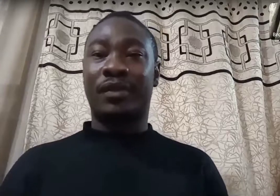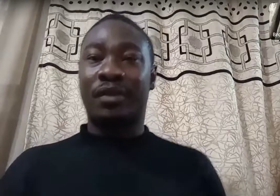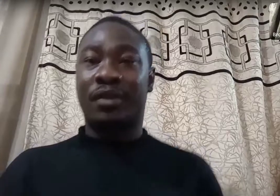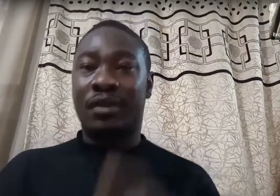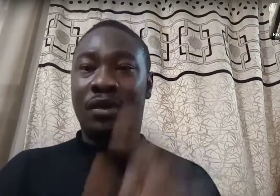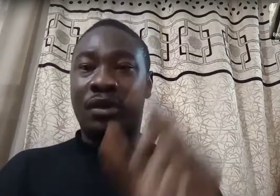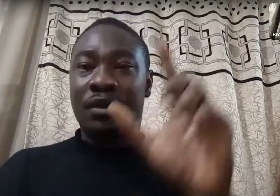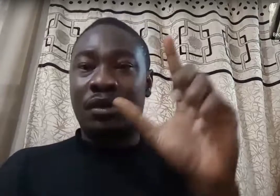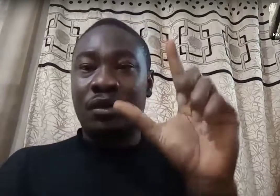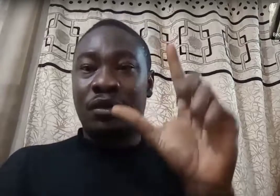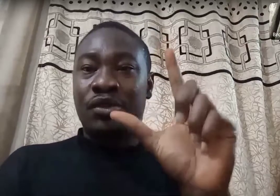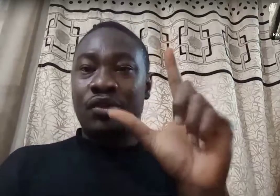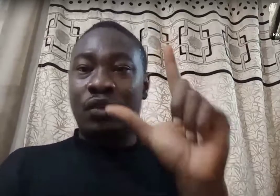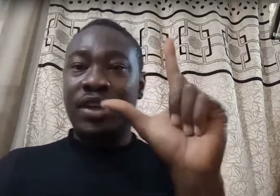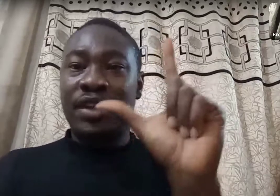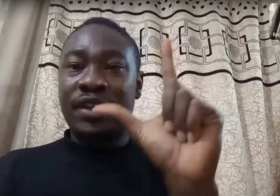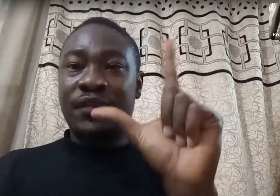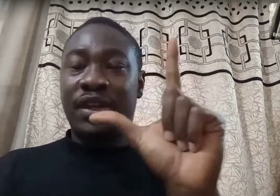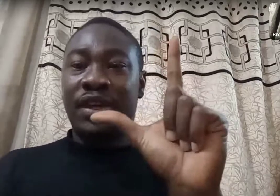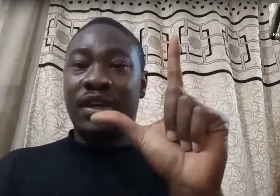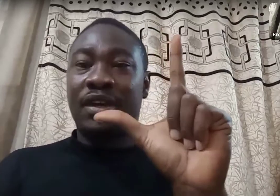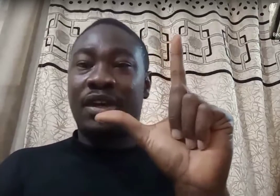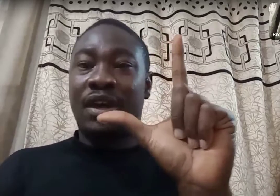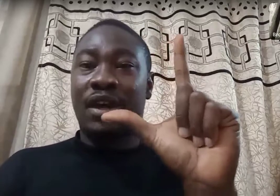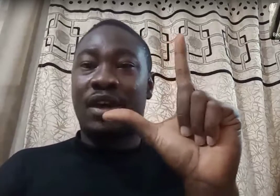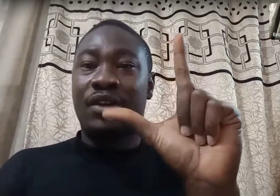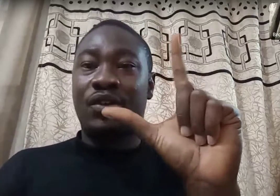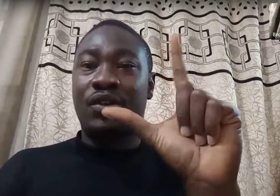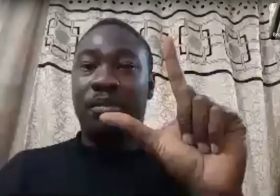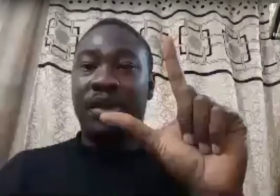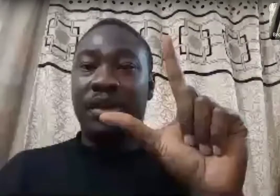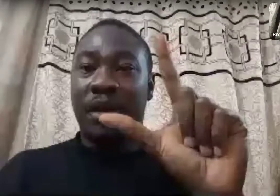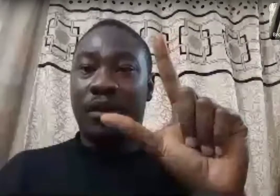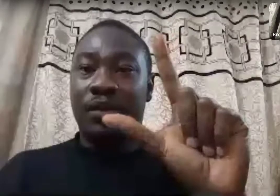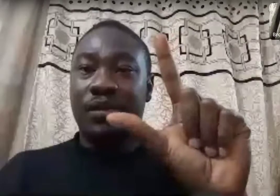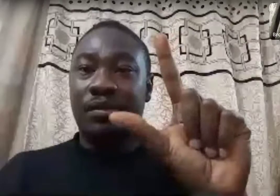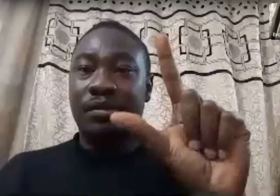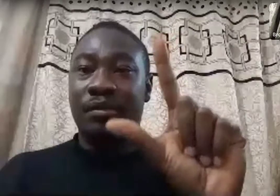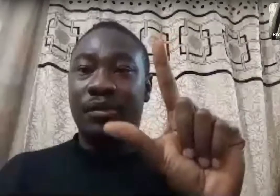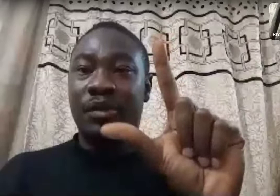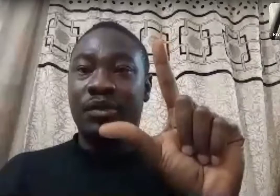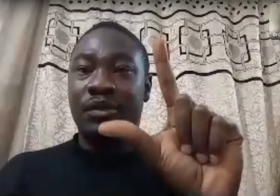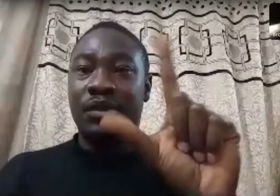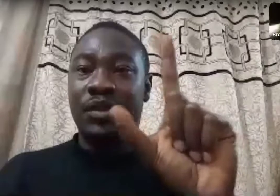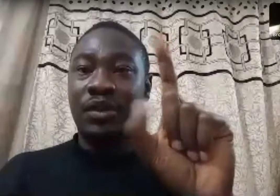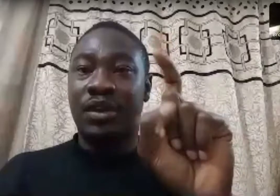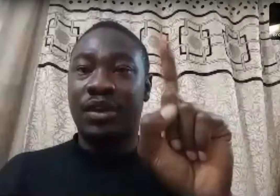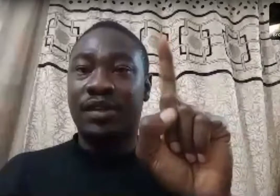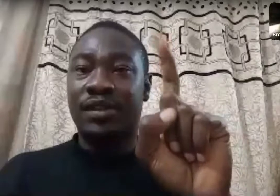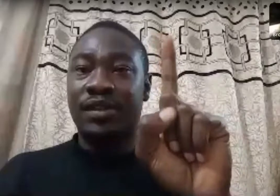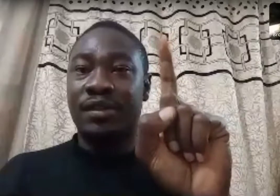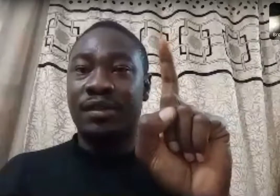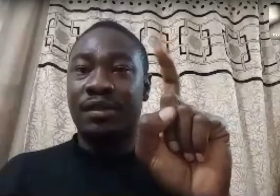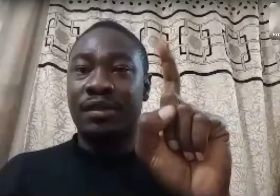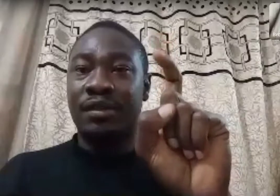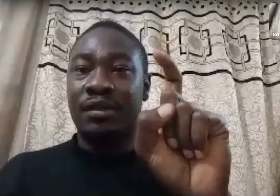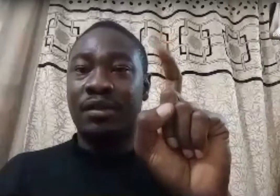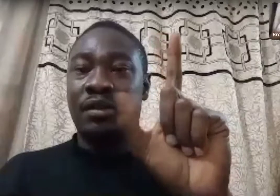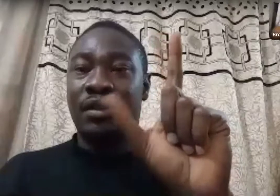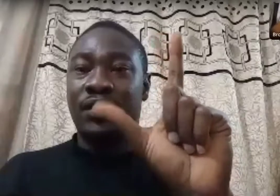Your index finger and your thumb, bring them out. Use your index, use your thumb,